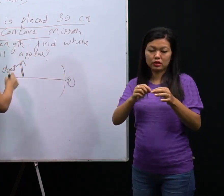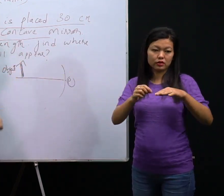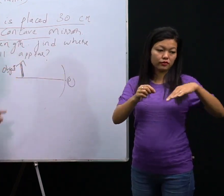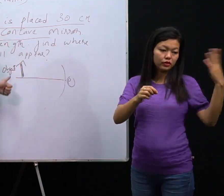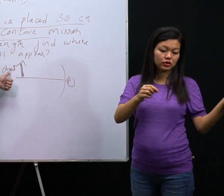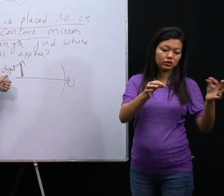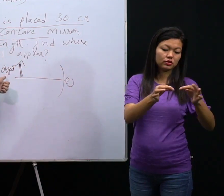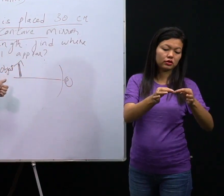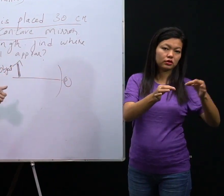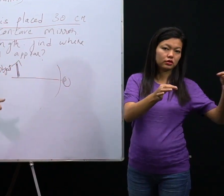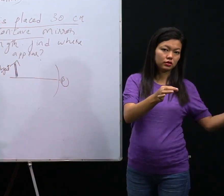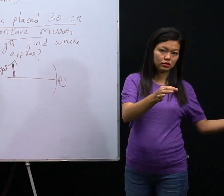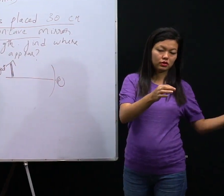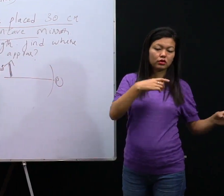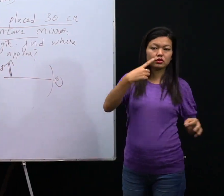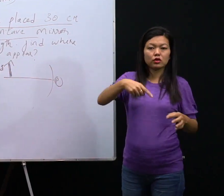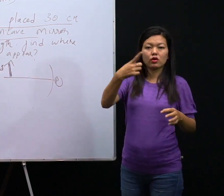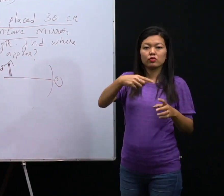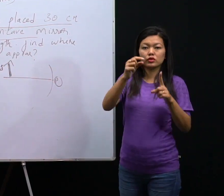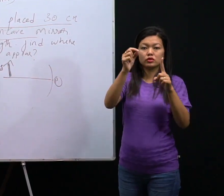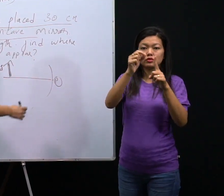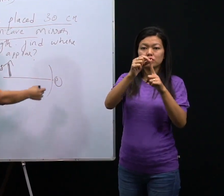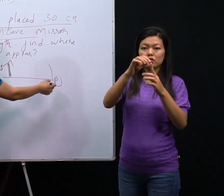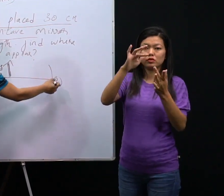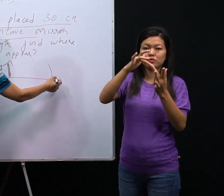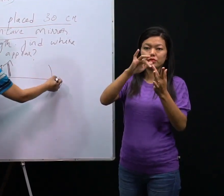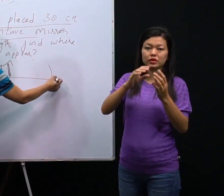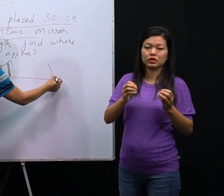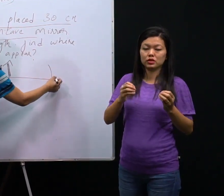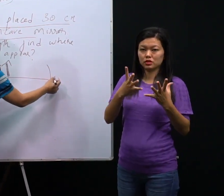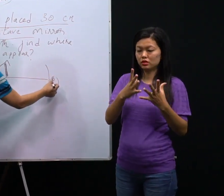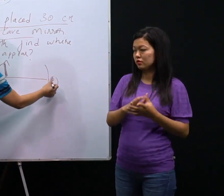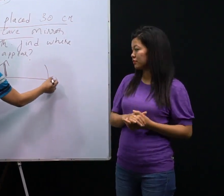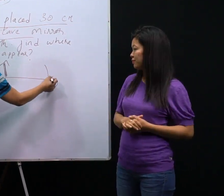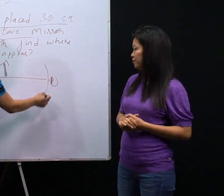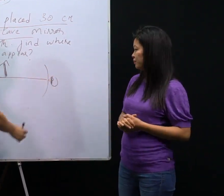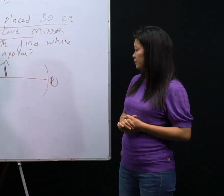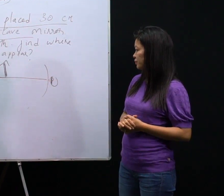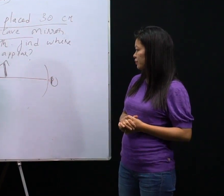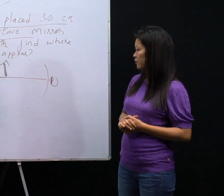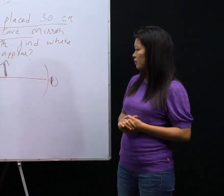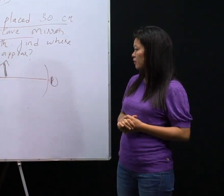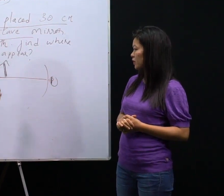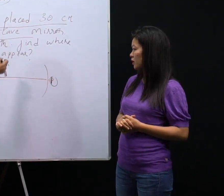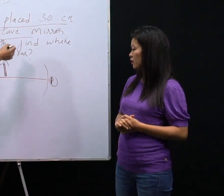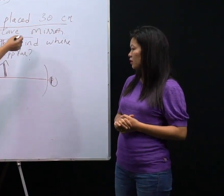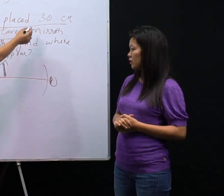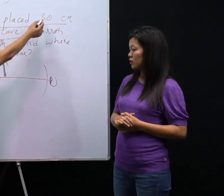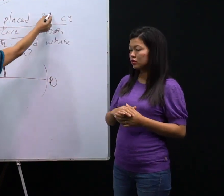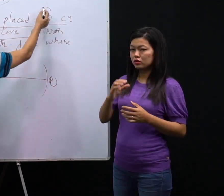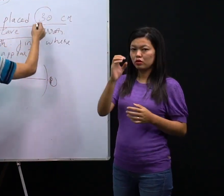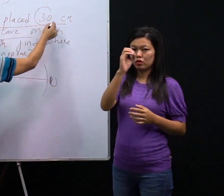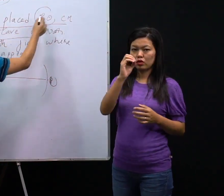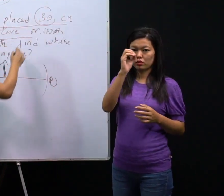clear? If this is our object and the distance will measure from the pole, they have given that it is